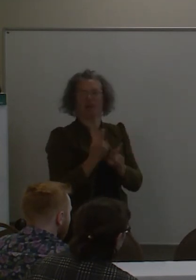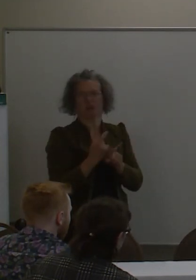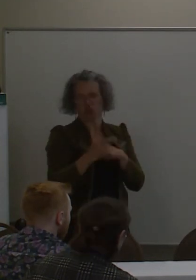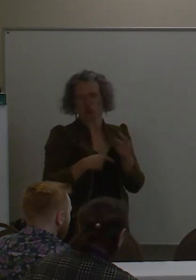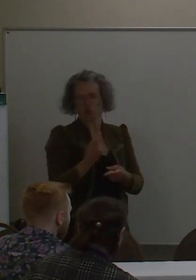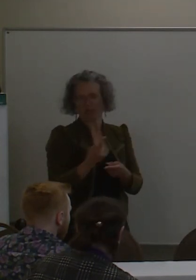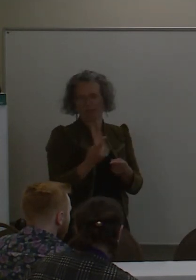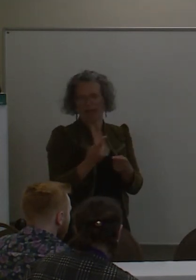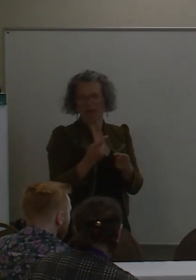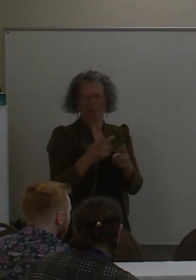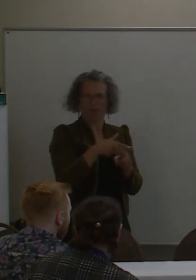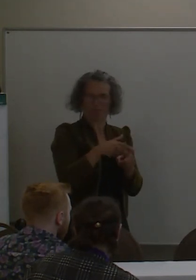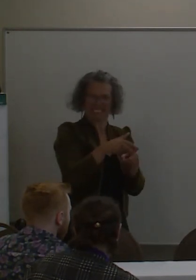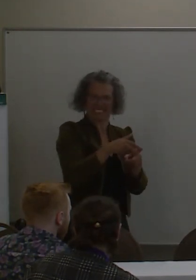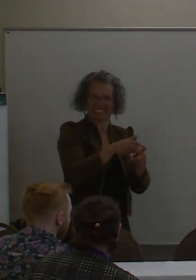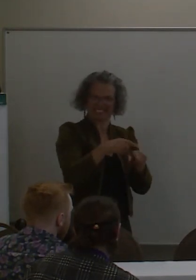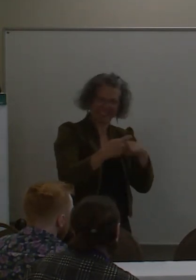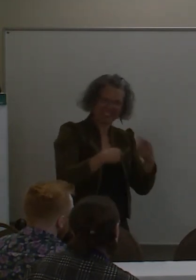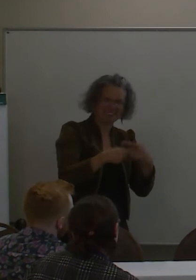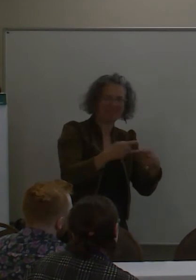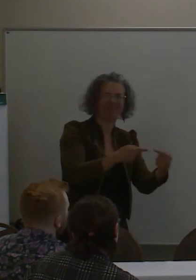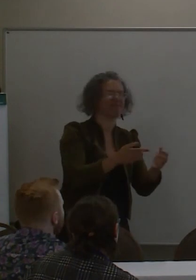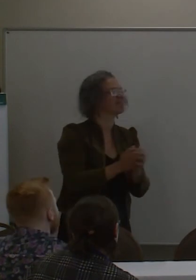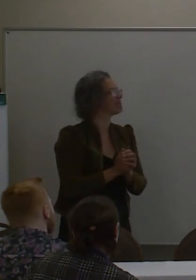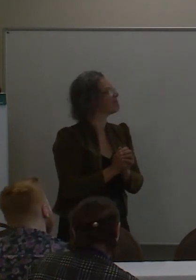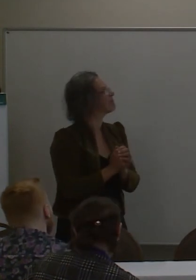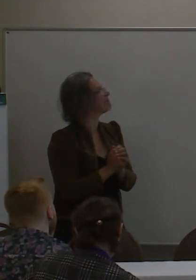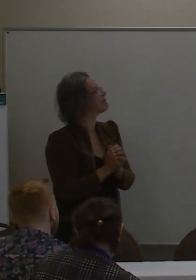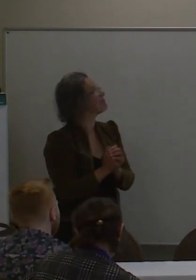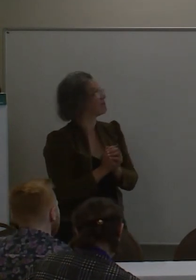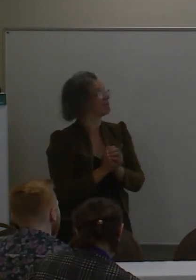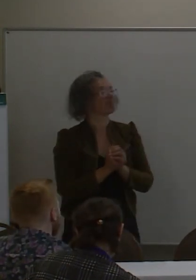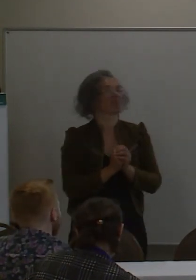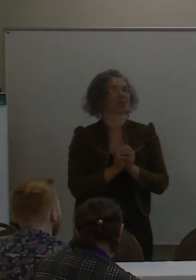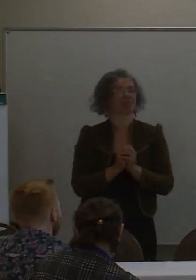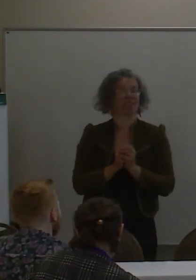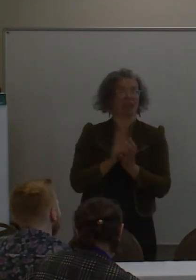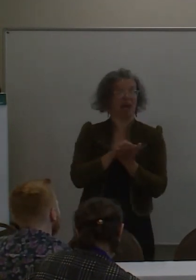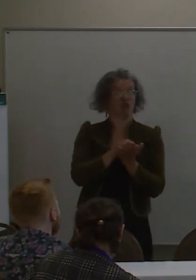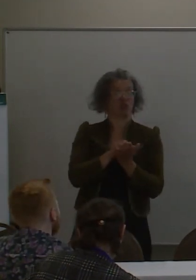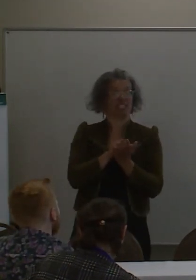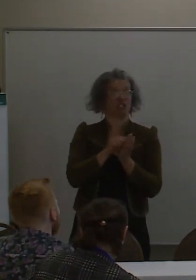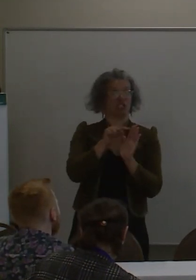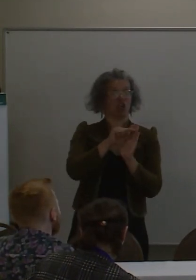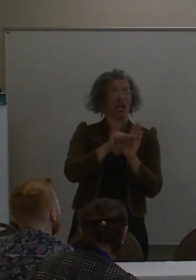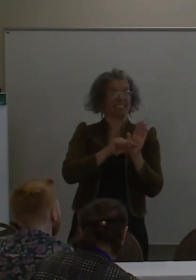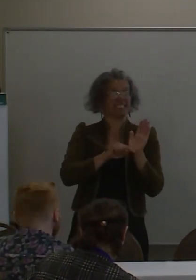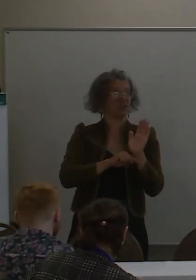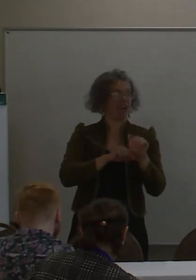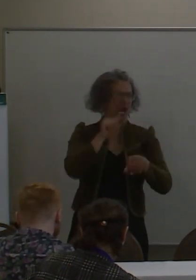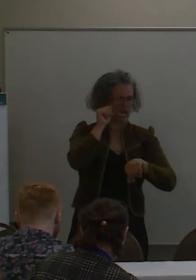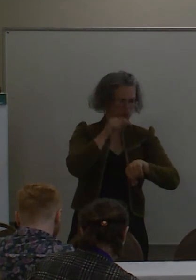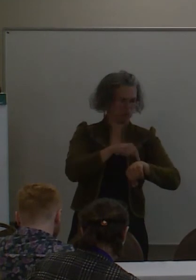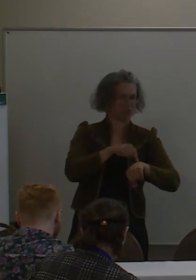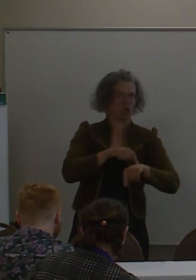and sharing about maintenance. Talking just about retention criteria, I am getting close to my time. I'm going